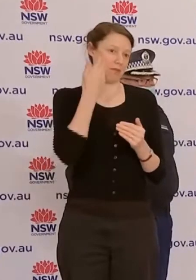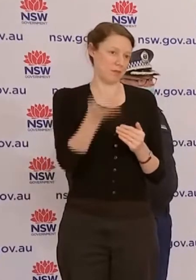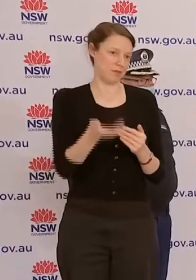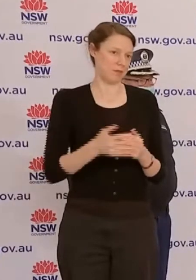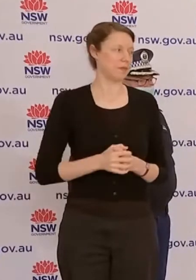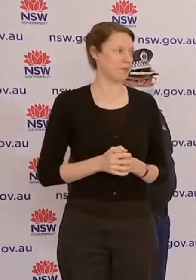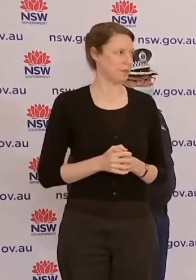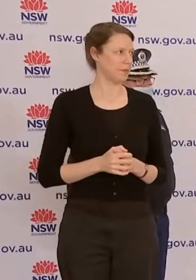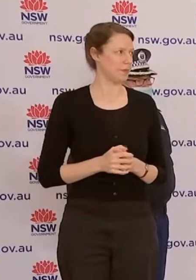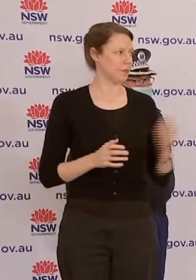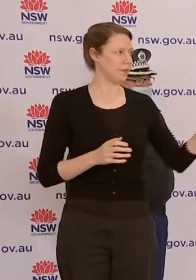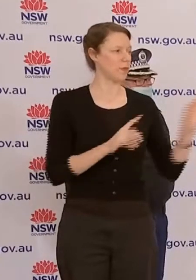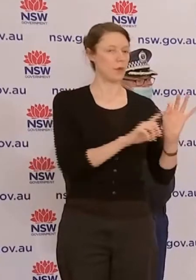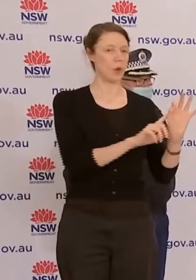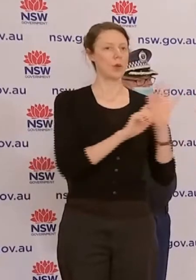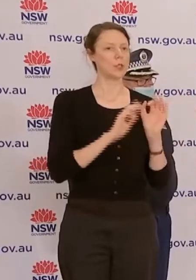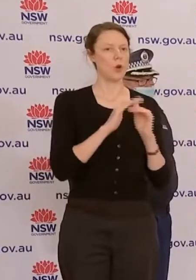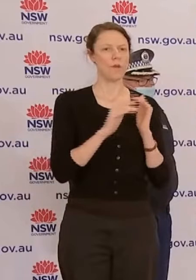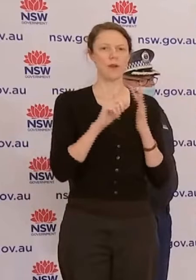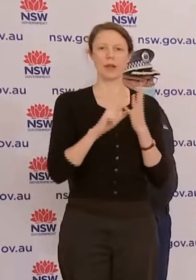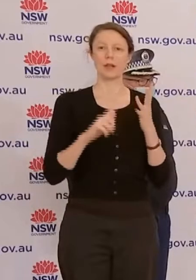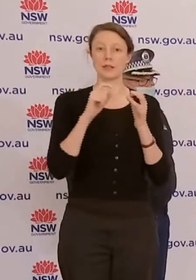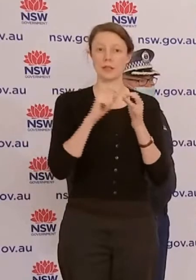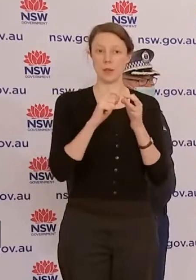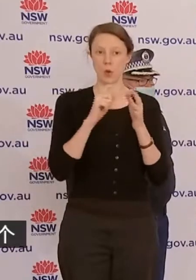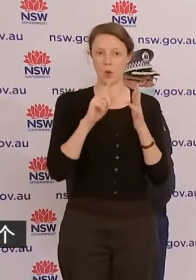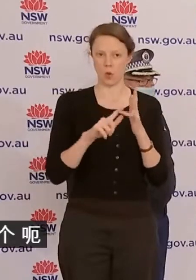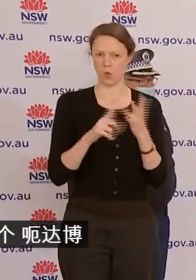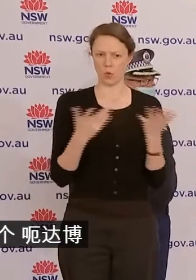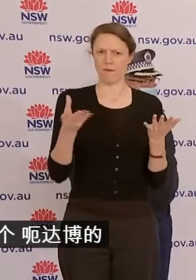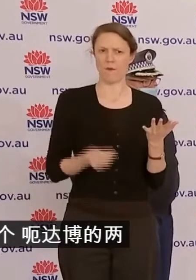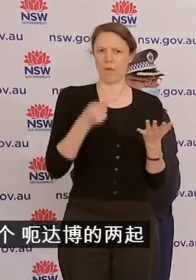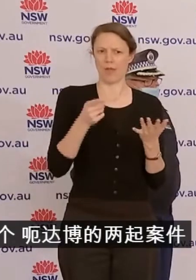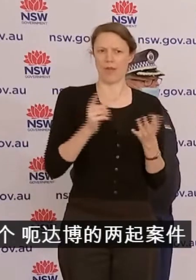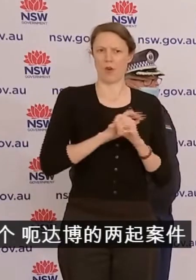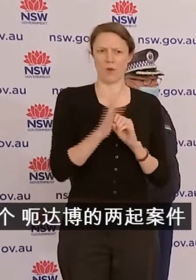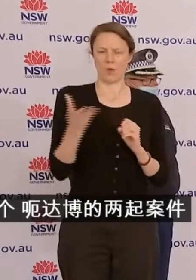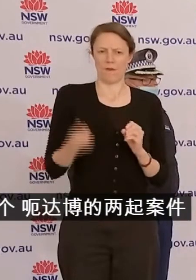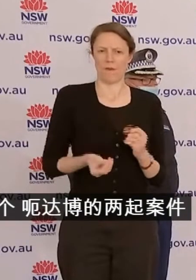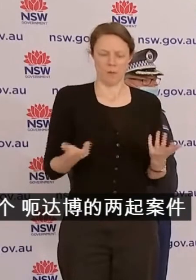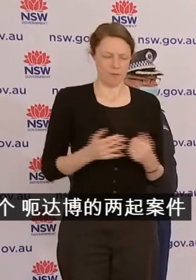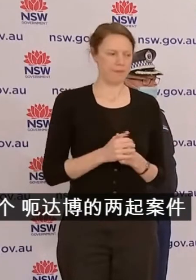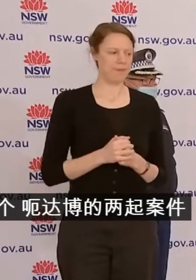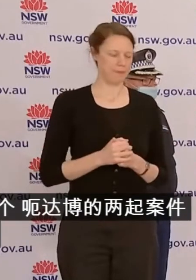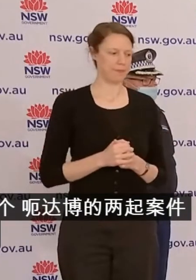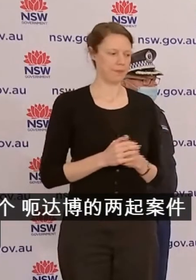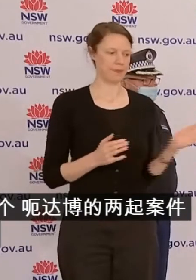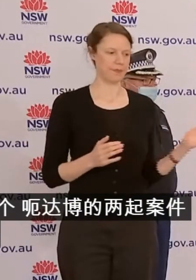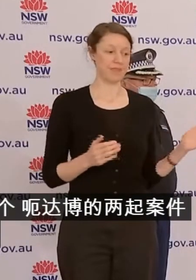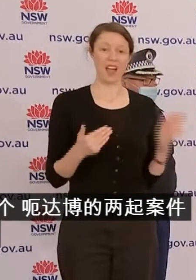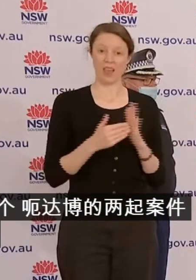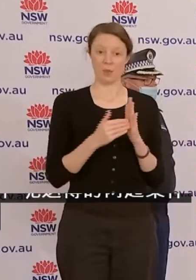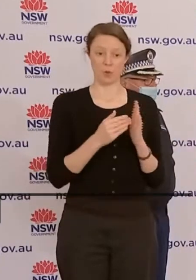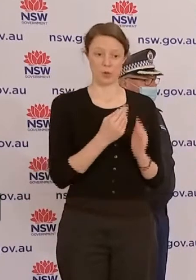any indication where the number of cases where the source No. So at the moment, the two cases in Dubbo are in one